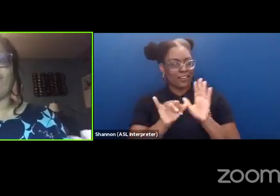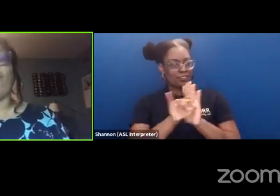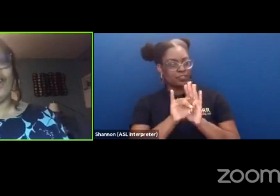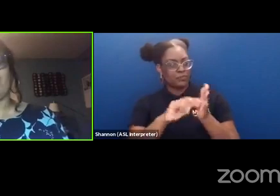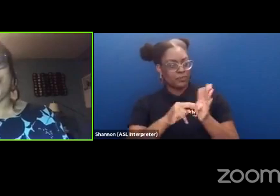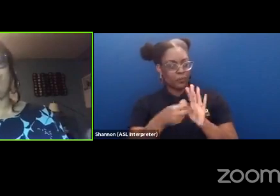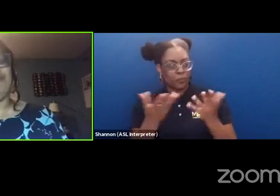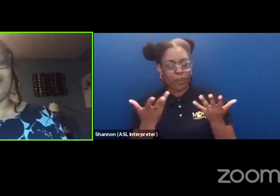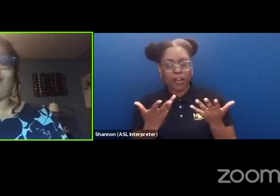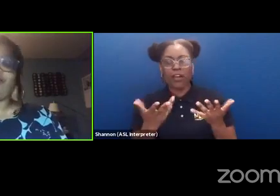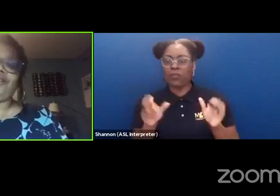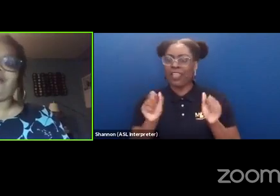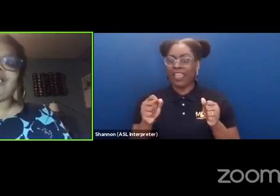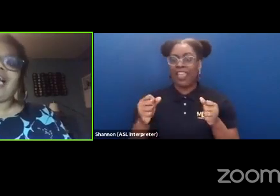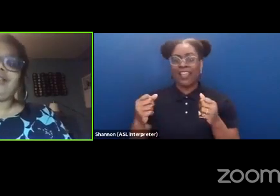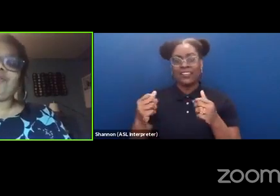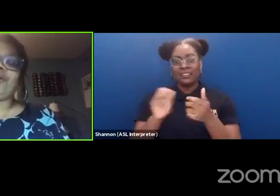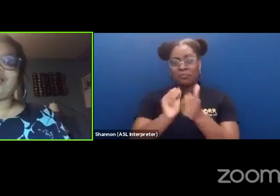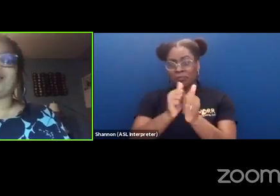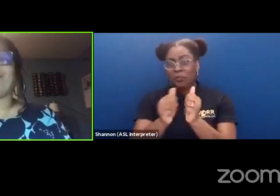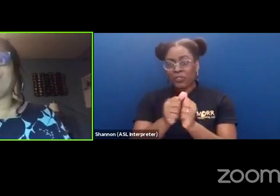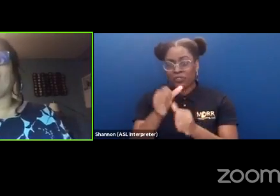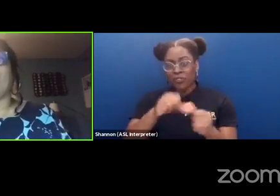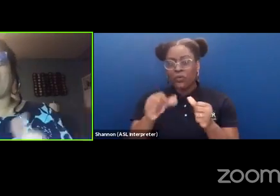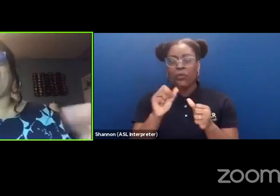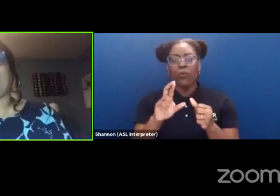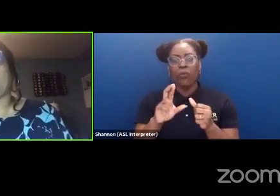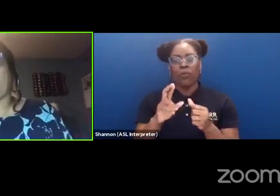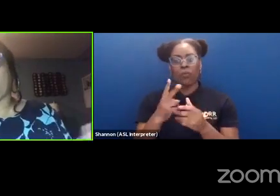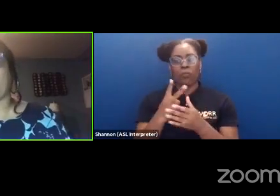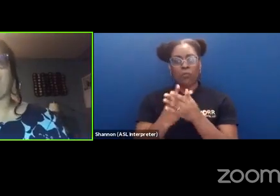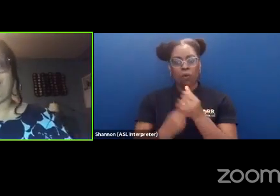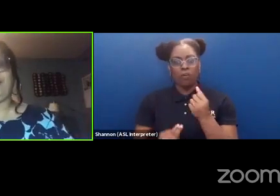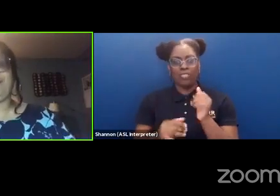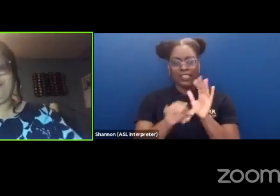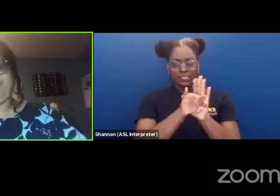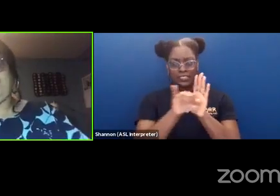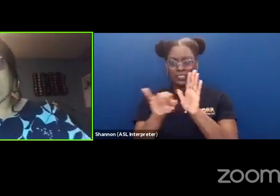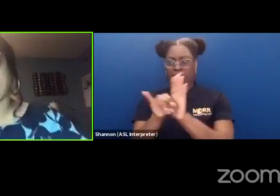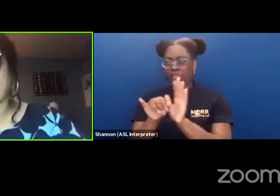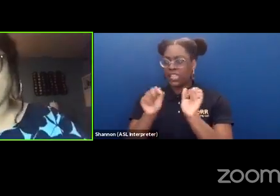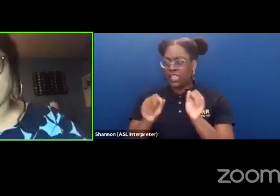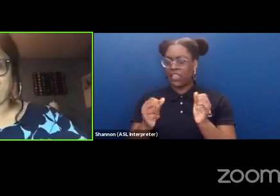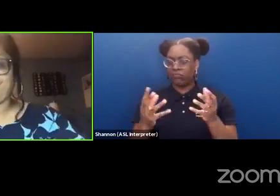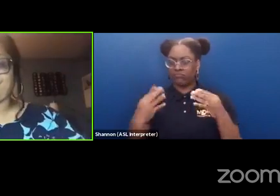other or in some ways also as both that can be collapsed into each other.